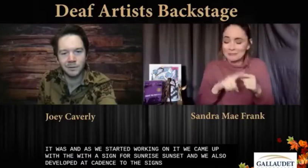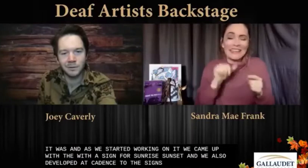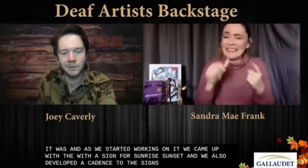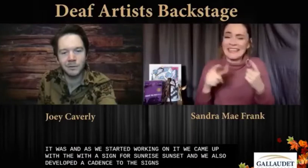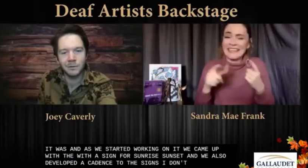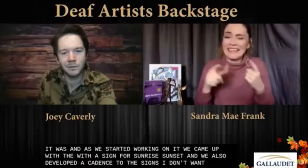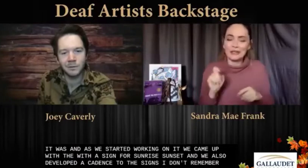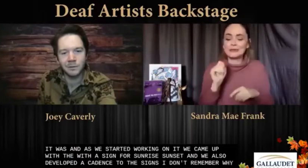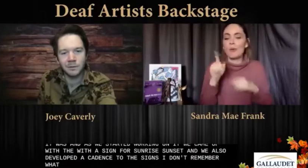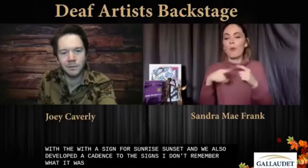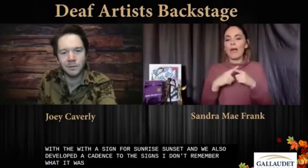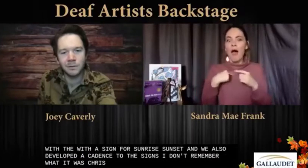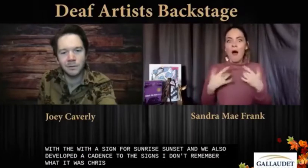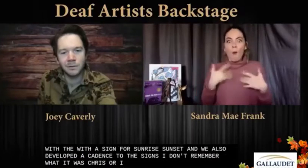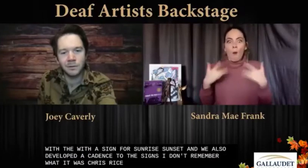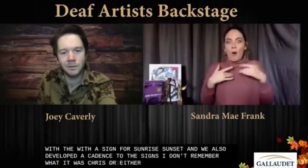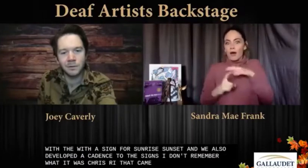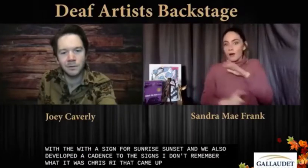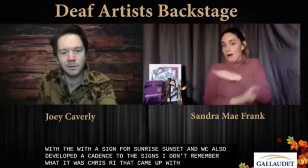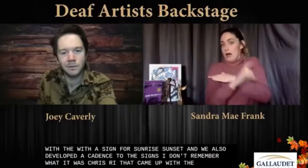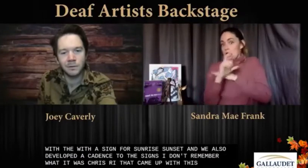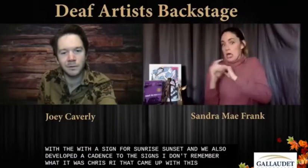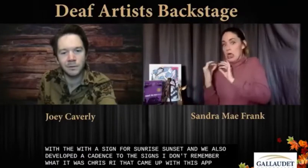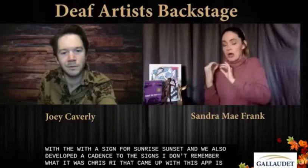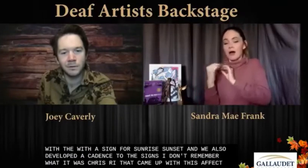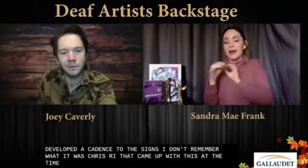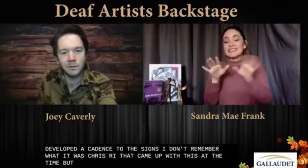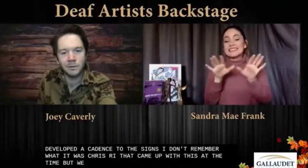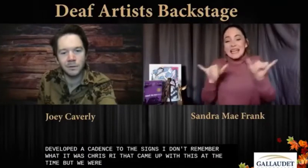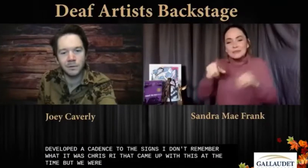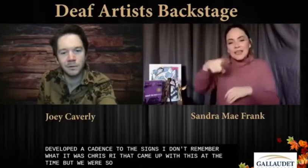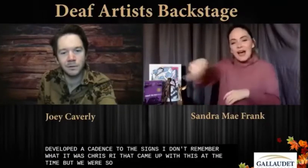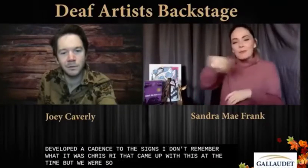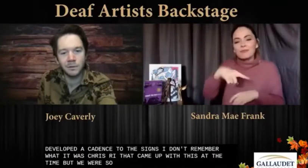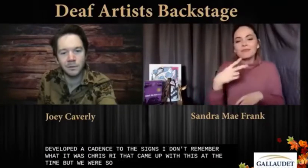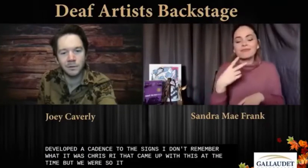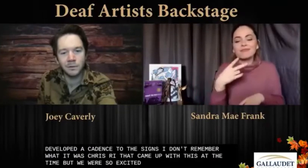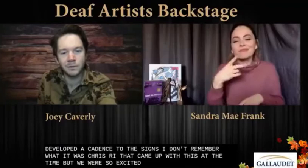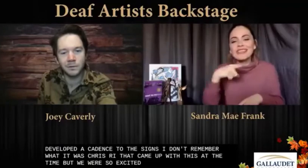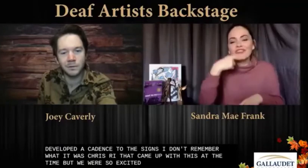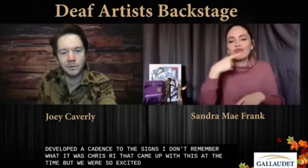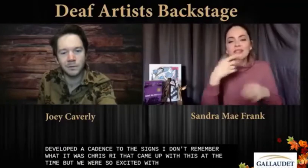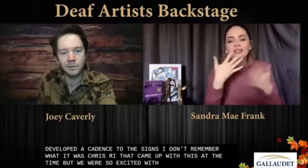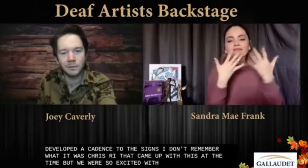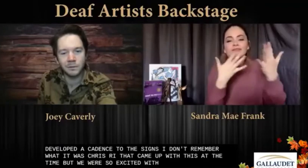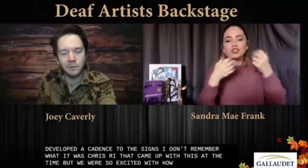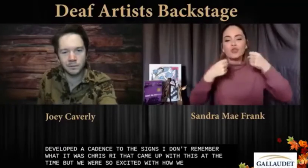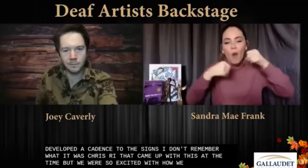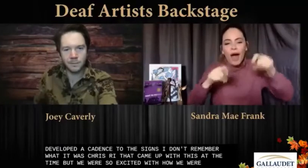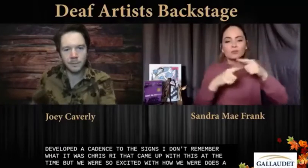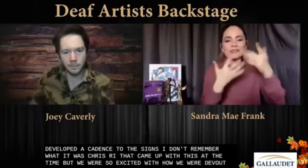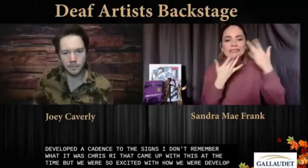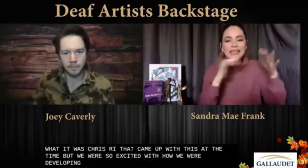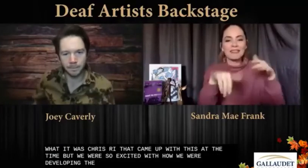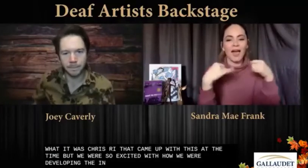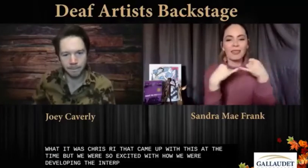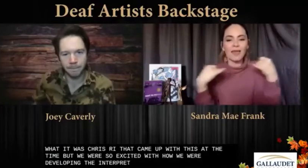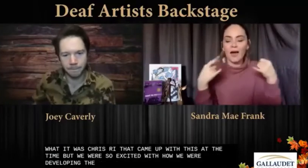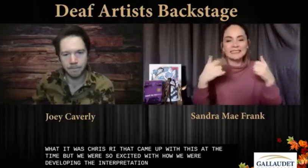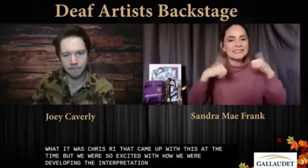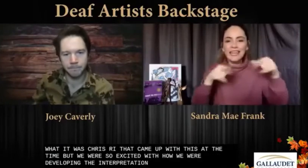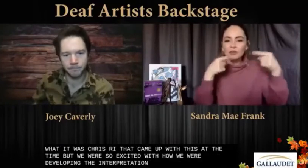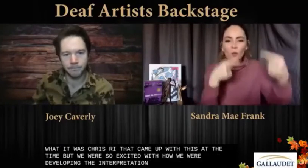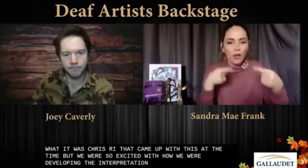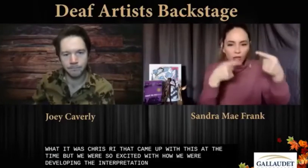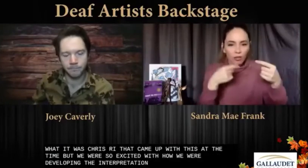I don't remember whether it was Chris or I that came up with this at the time but we were so excited with how we were developing the interpretation